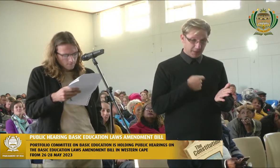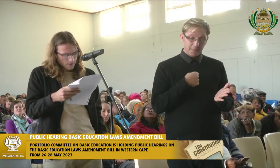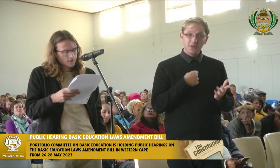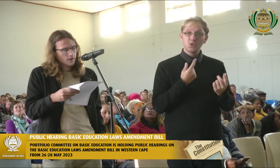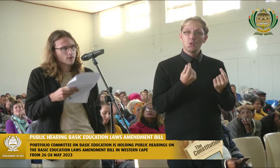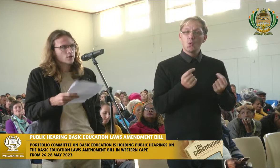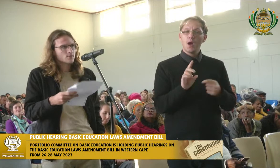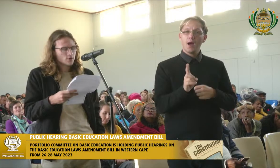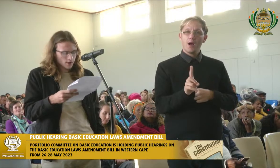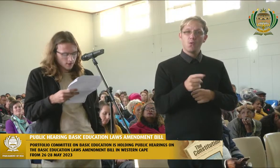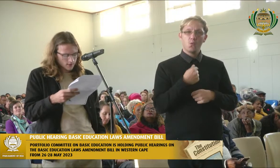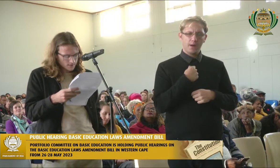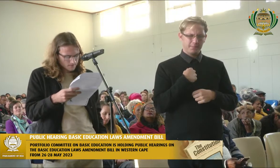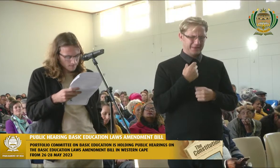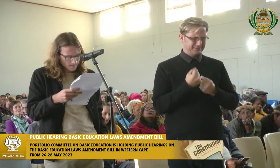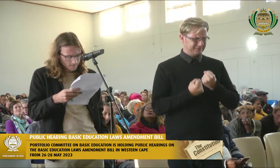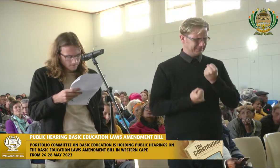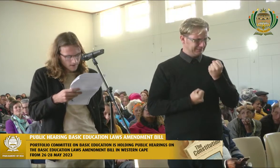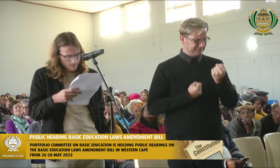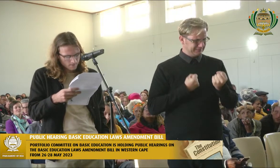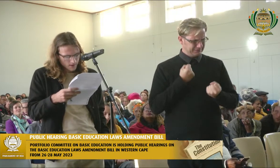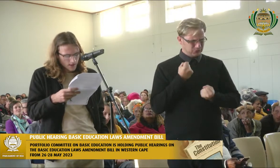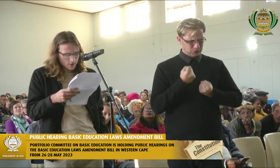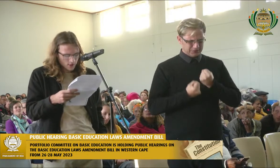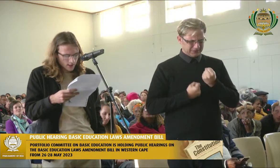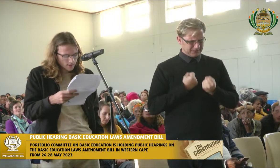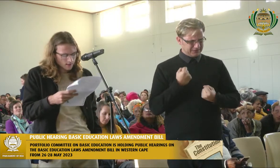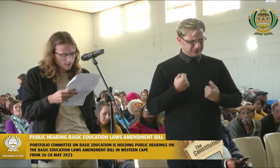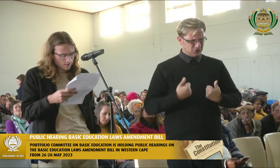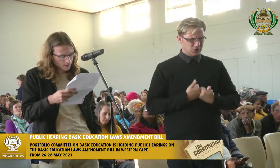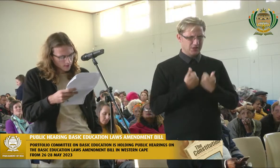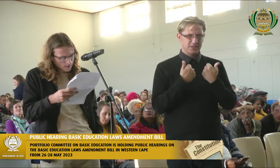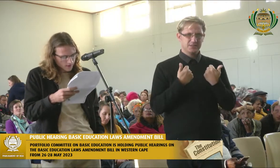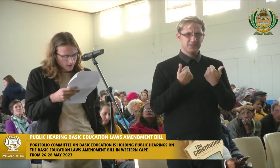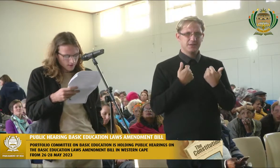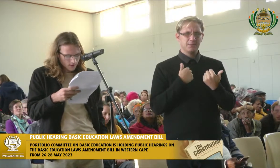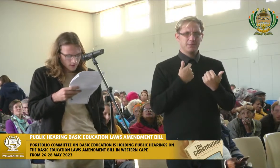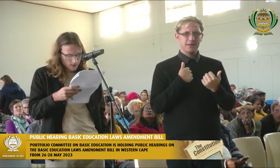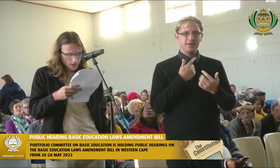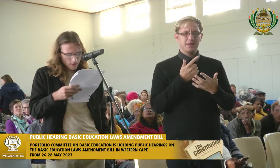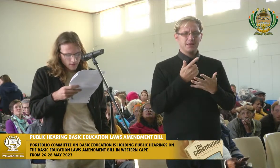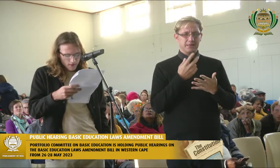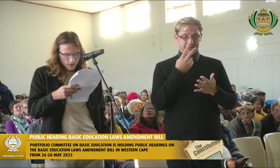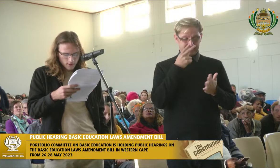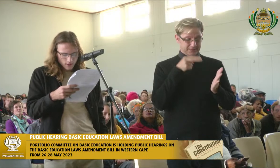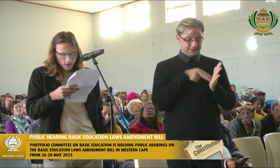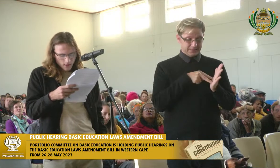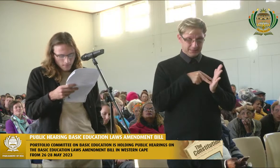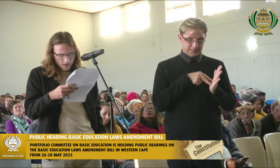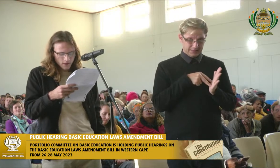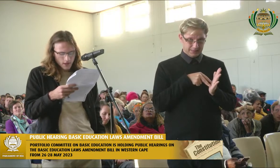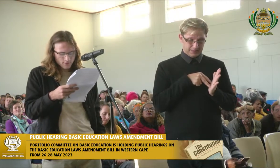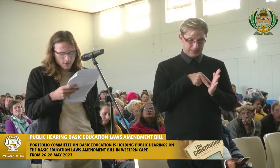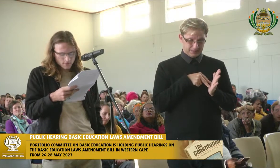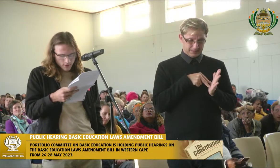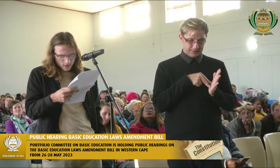however, with extreme struggles, as was later revealed that year,